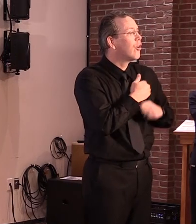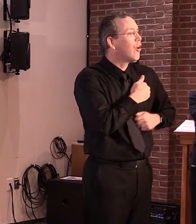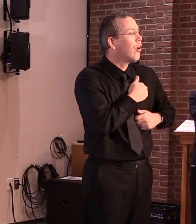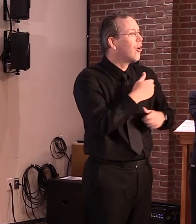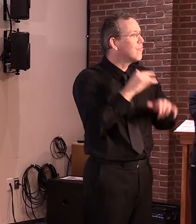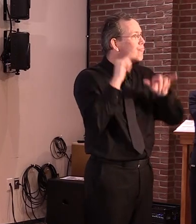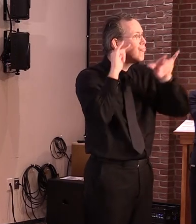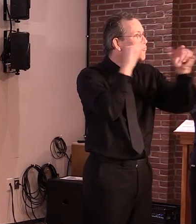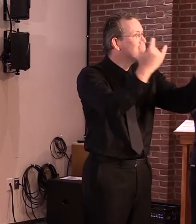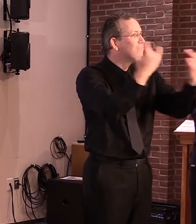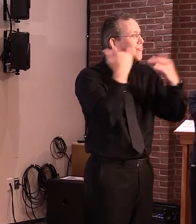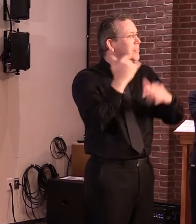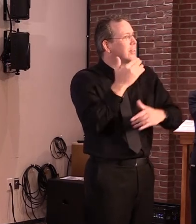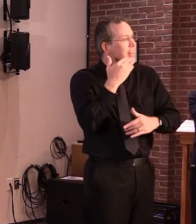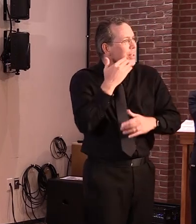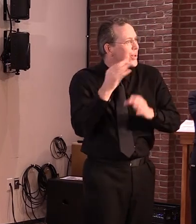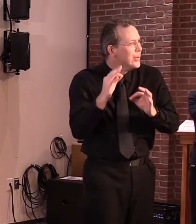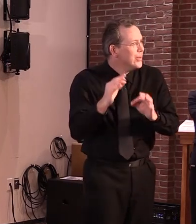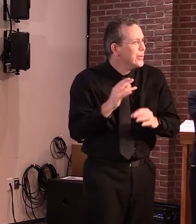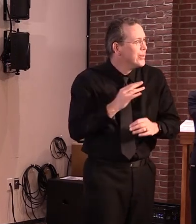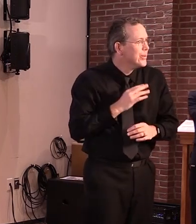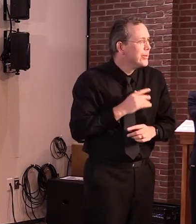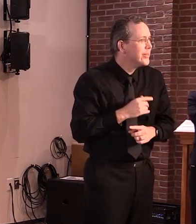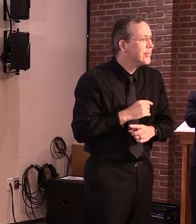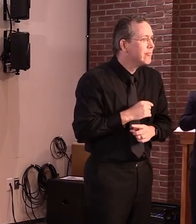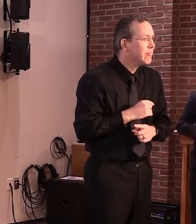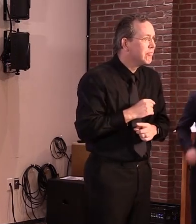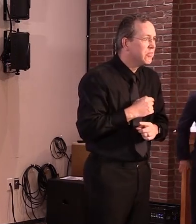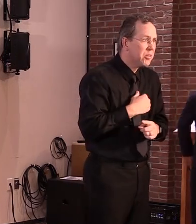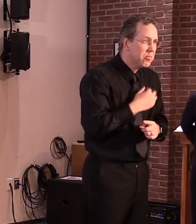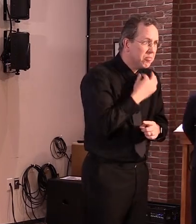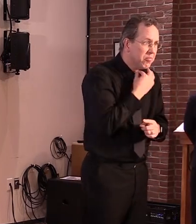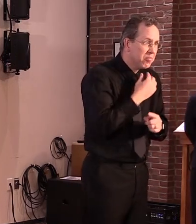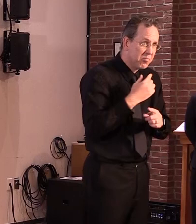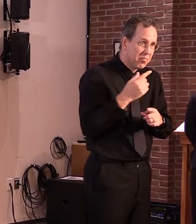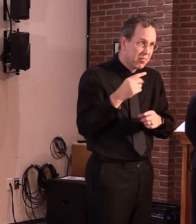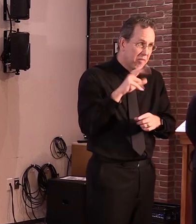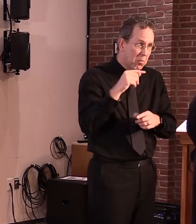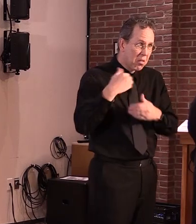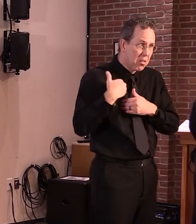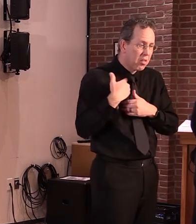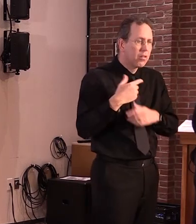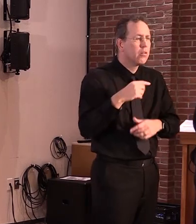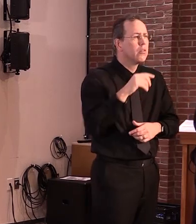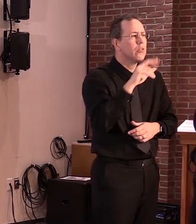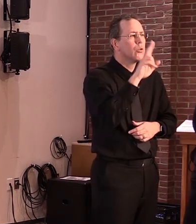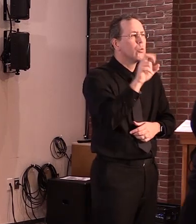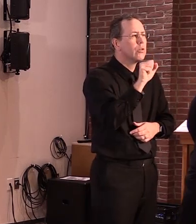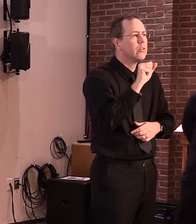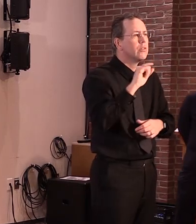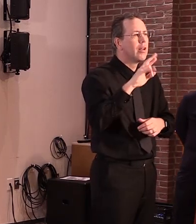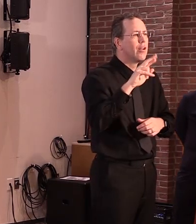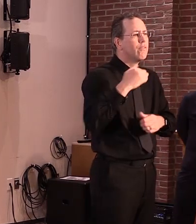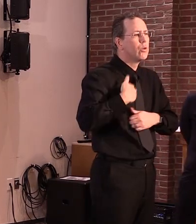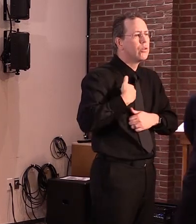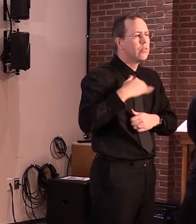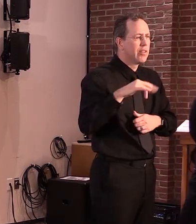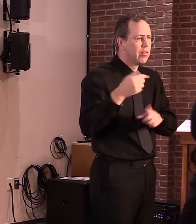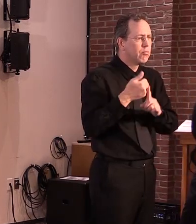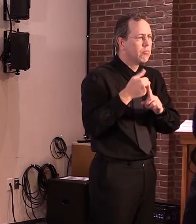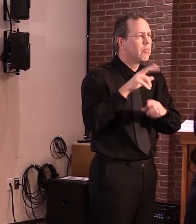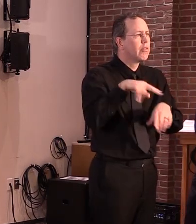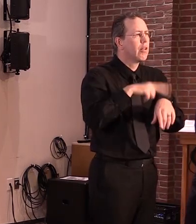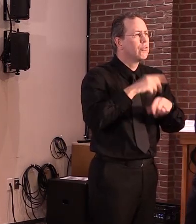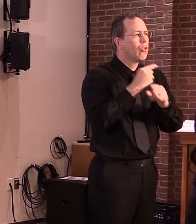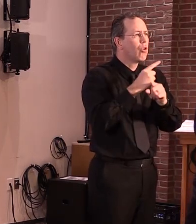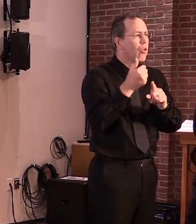Not that I'm aware of. This was a U.S. Air Force initiative through the guard, so nothing that I'm